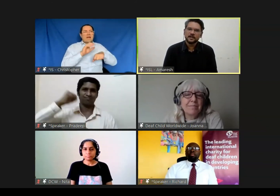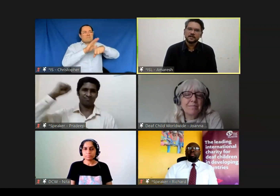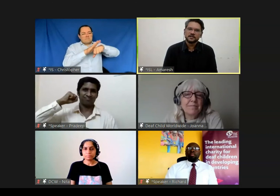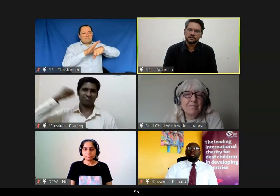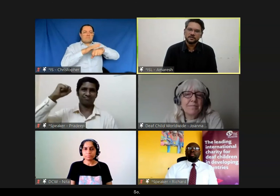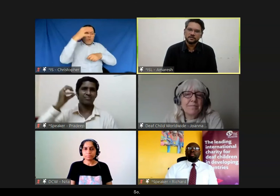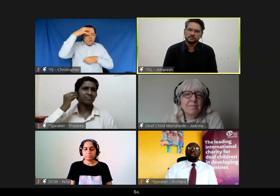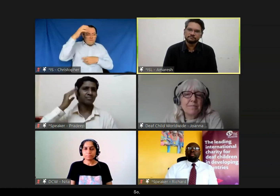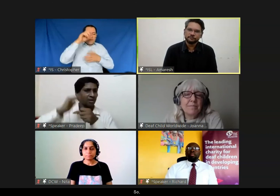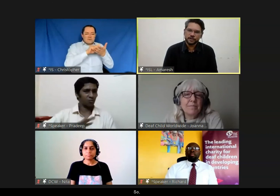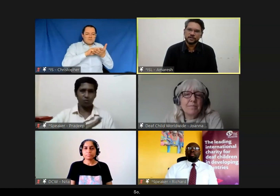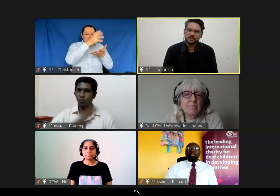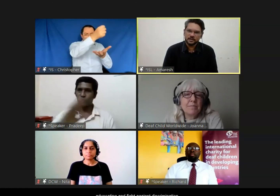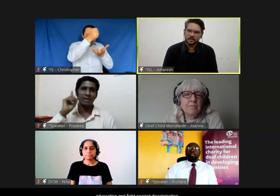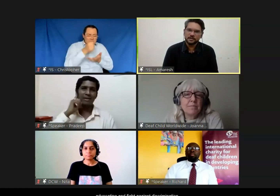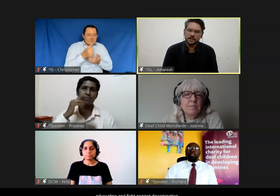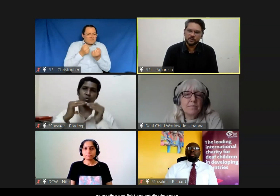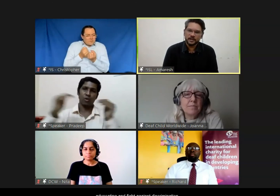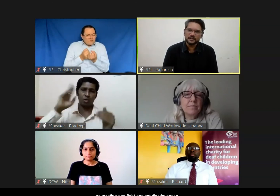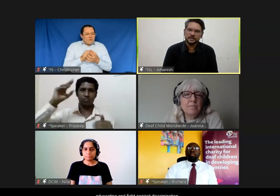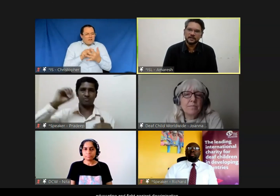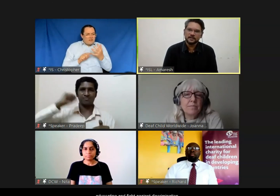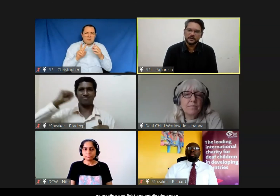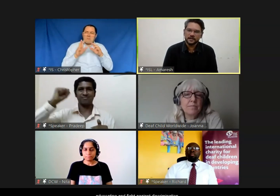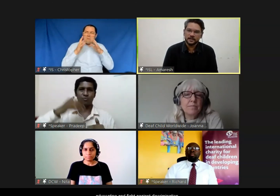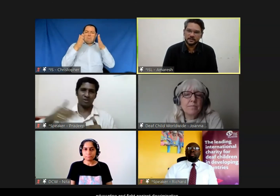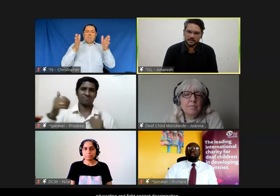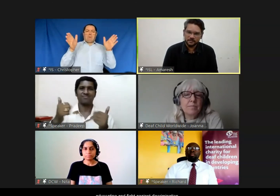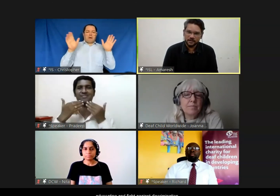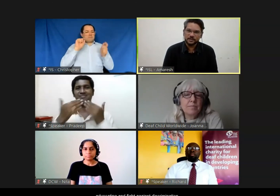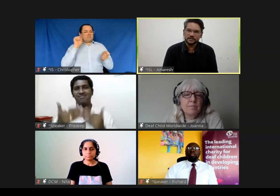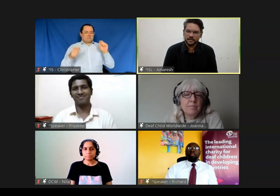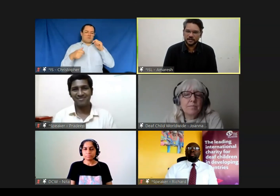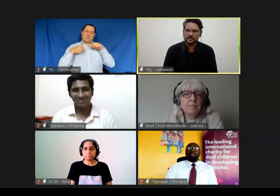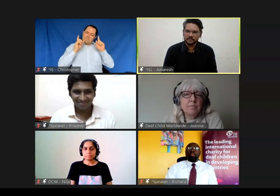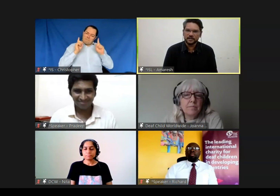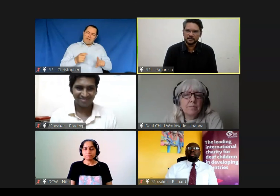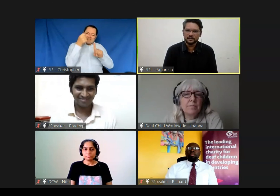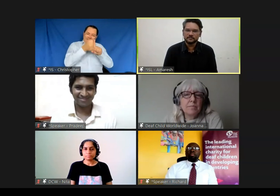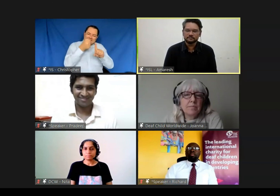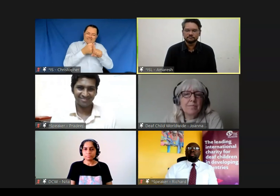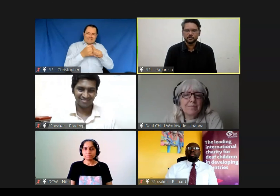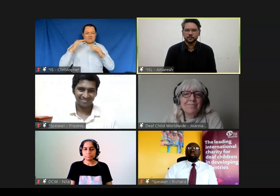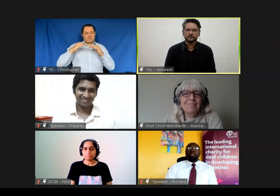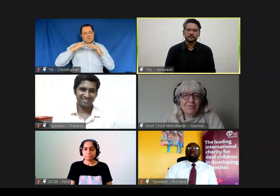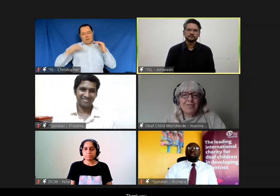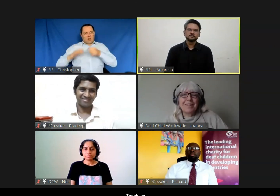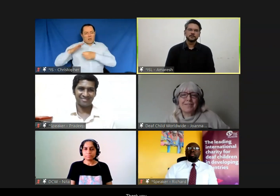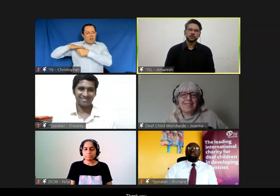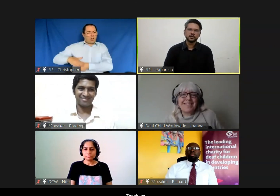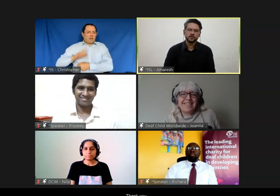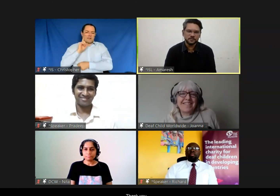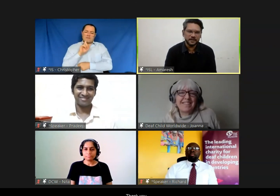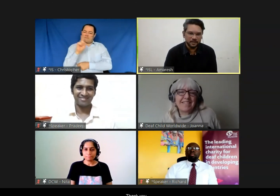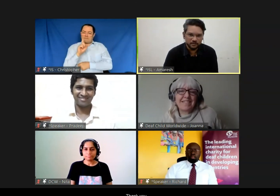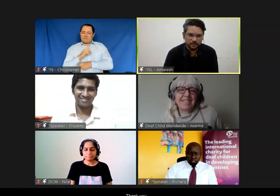us. So we should continue advocating and fight against discrimination and, you know, like